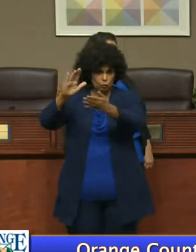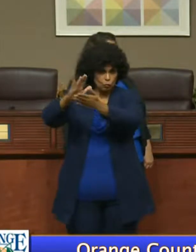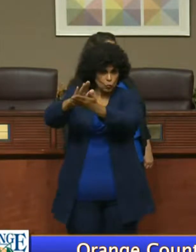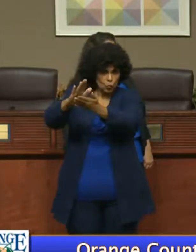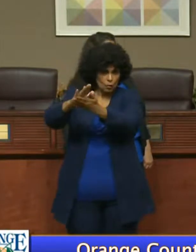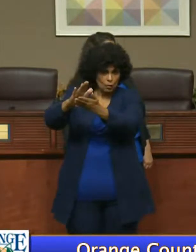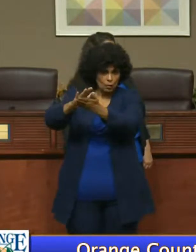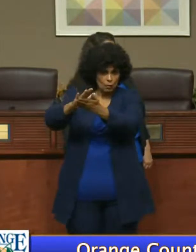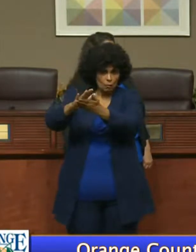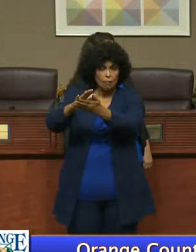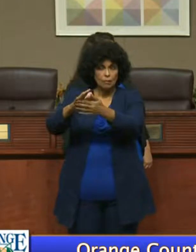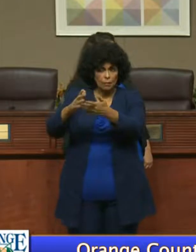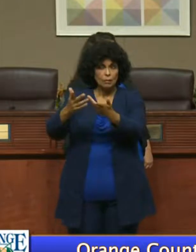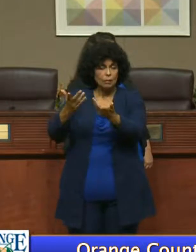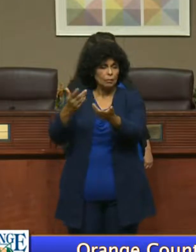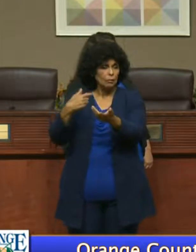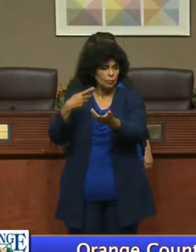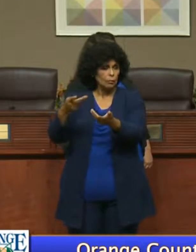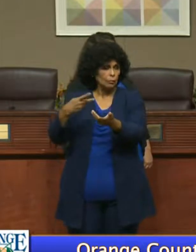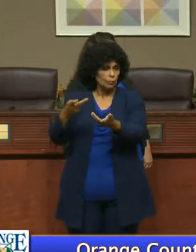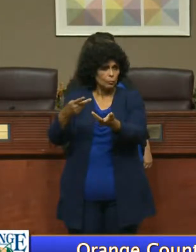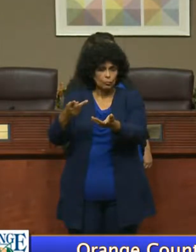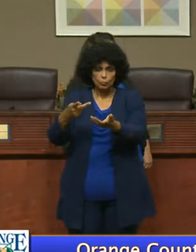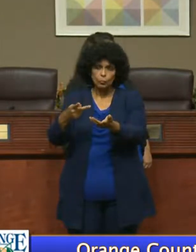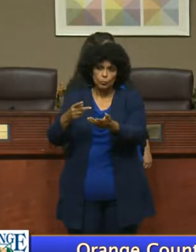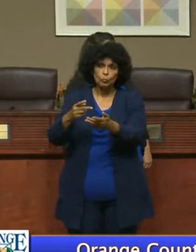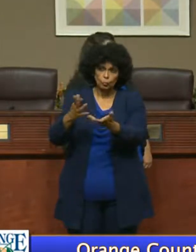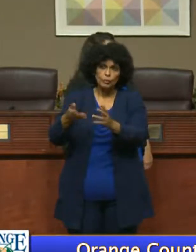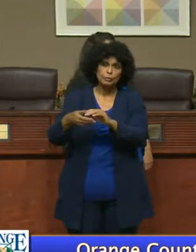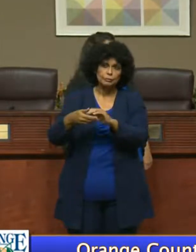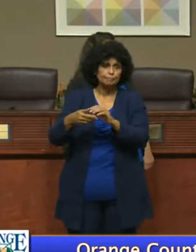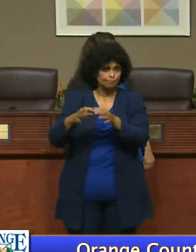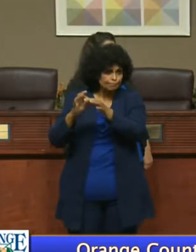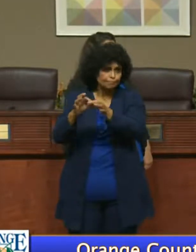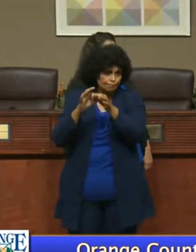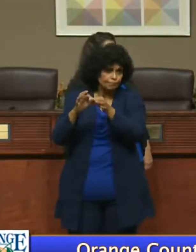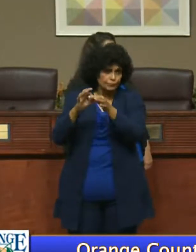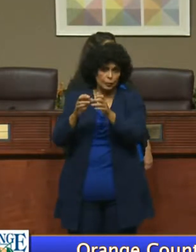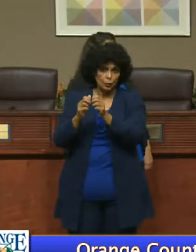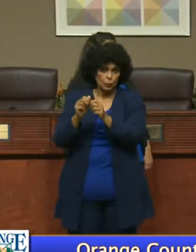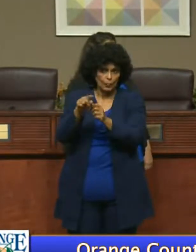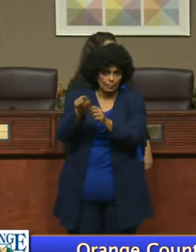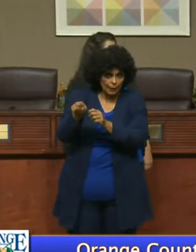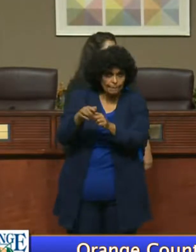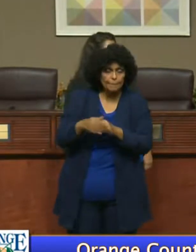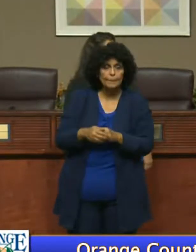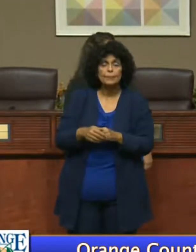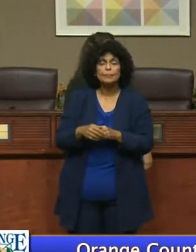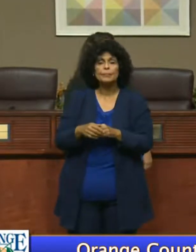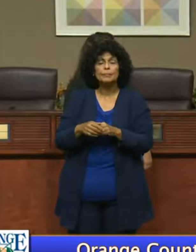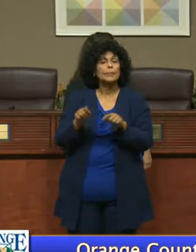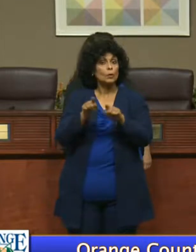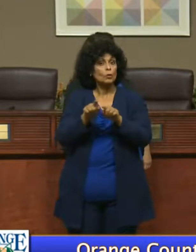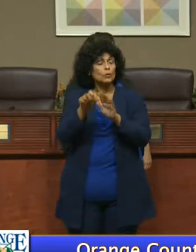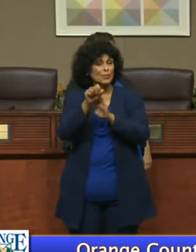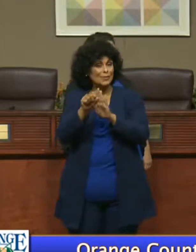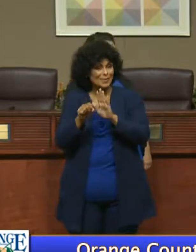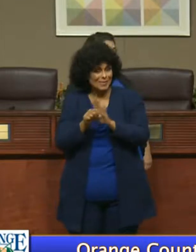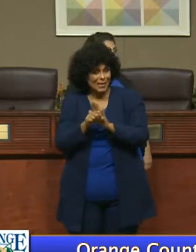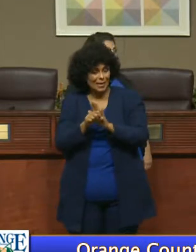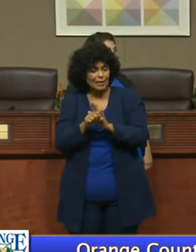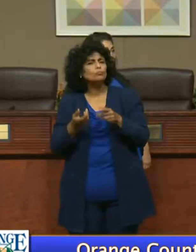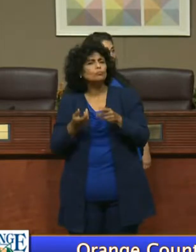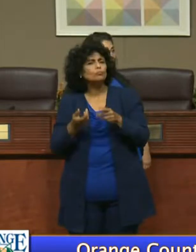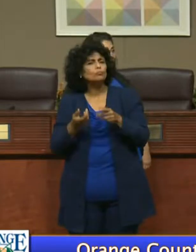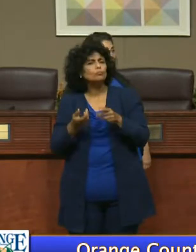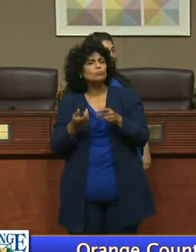are going to work with them. And the state has also started to develop and has been put out some